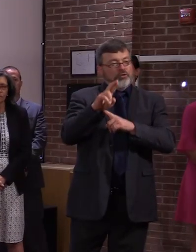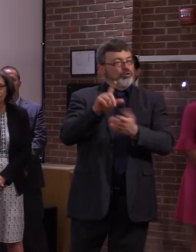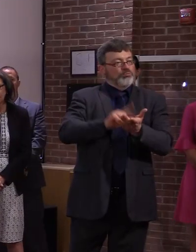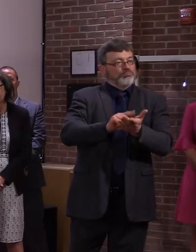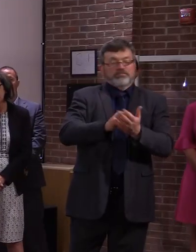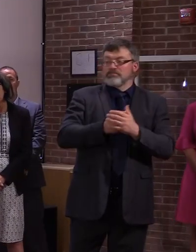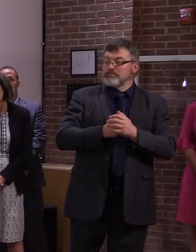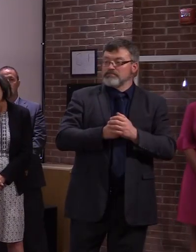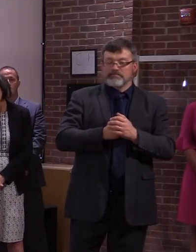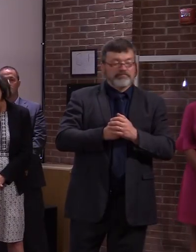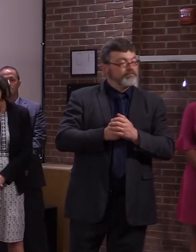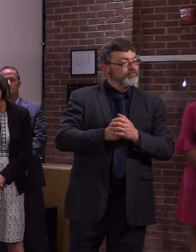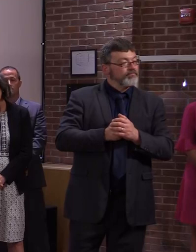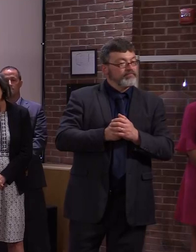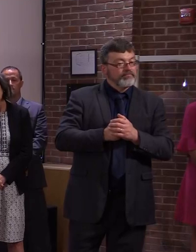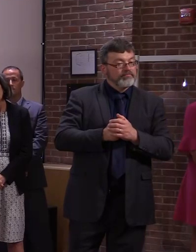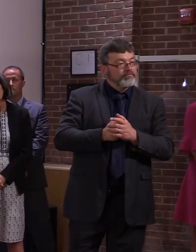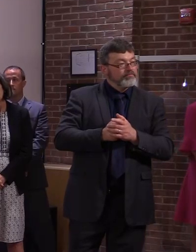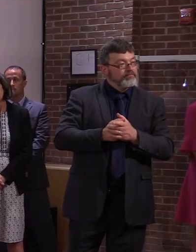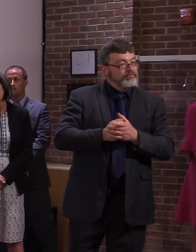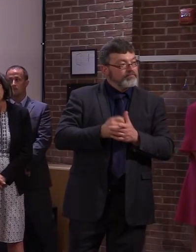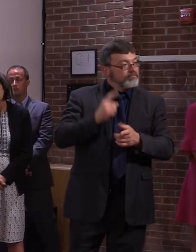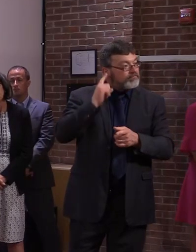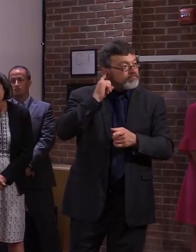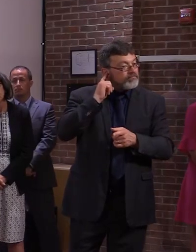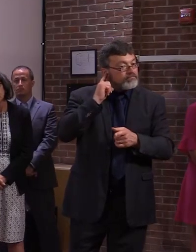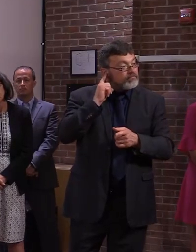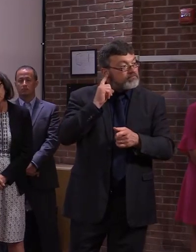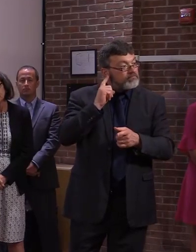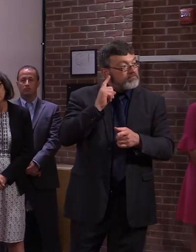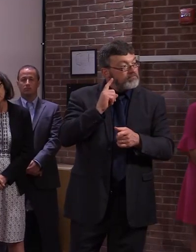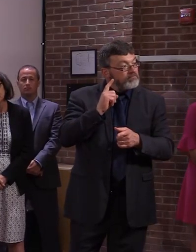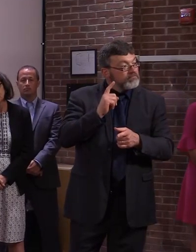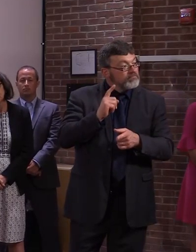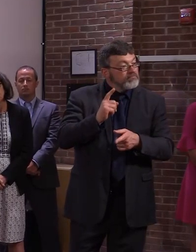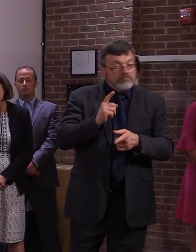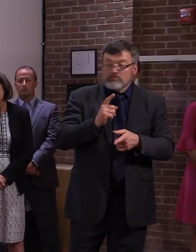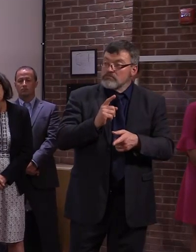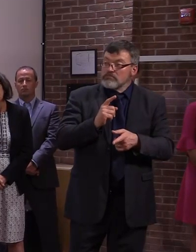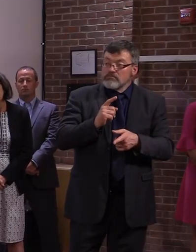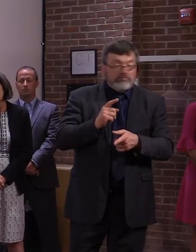Thank you, Jason, Governor, and I echo what Tim McQuiston